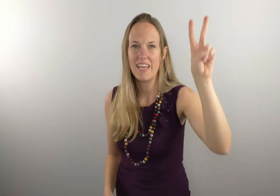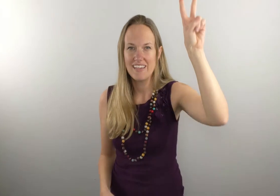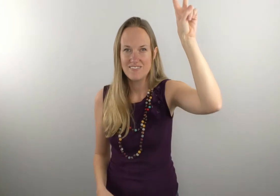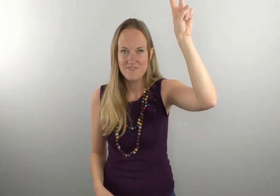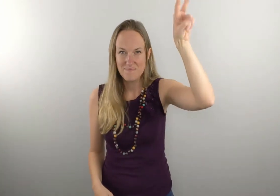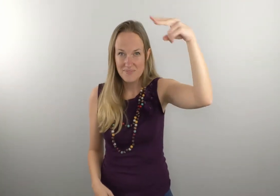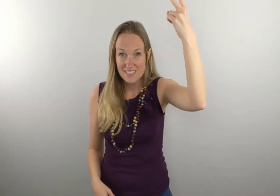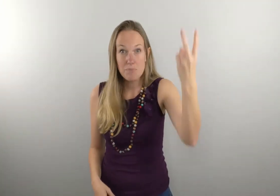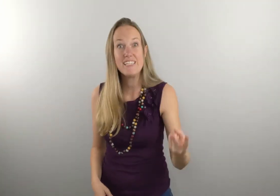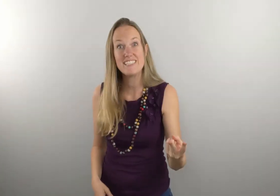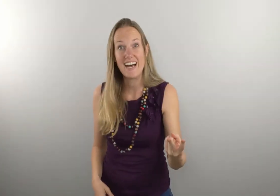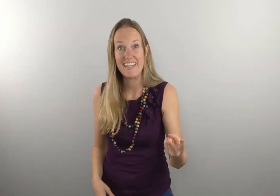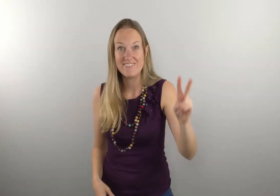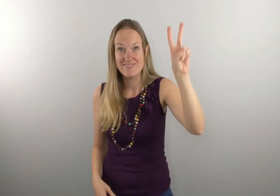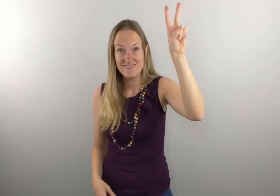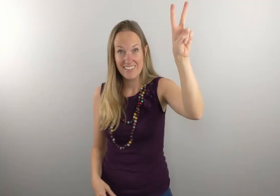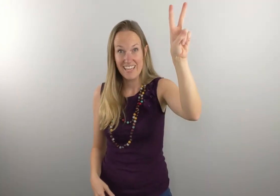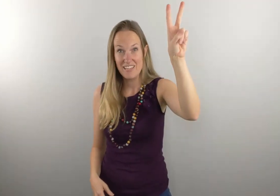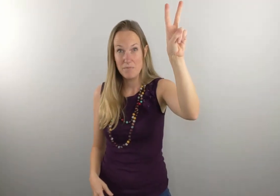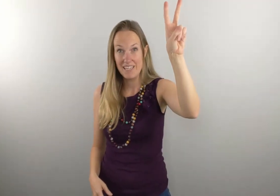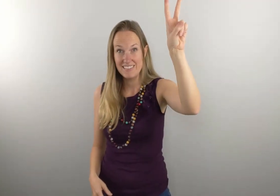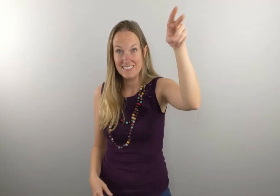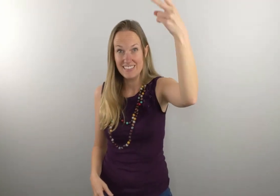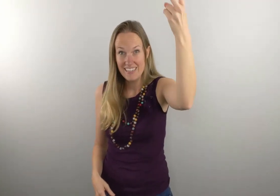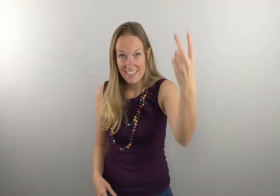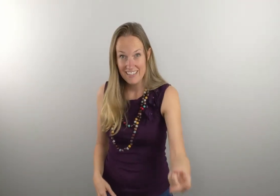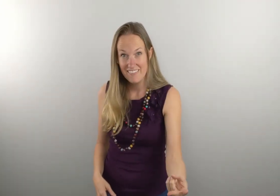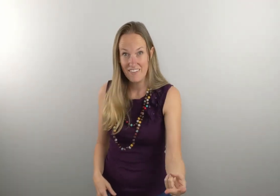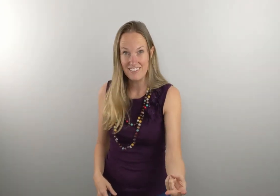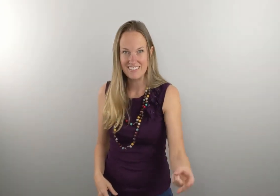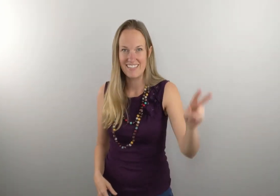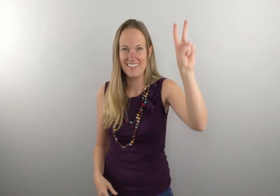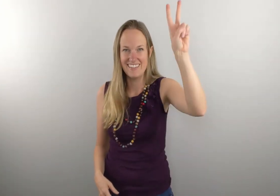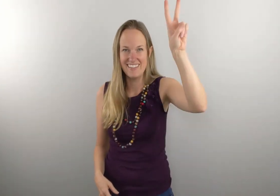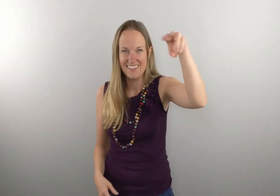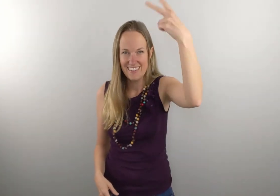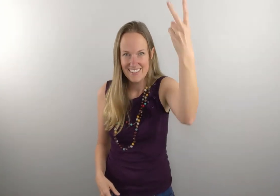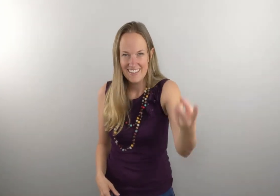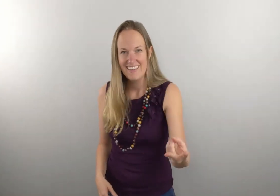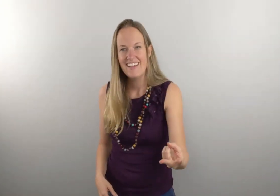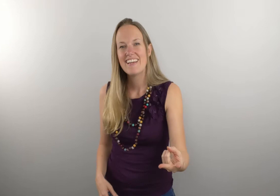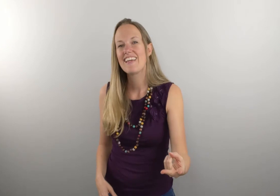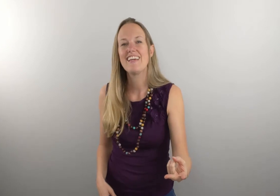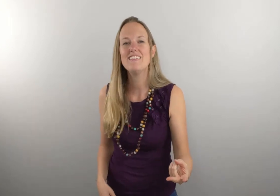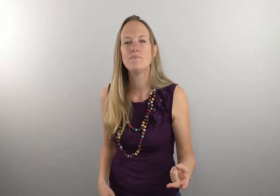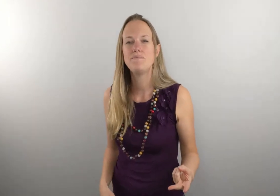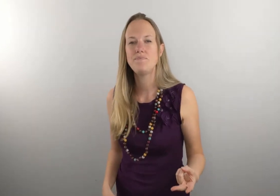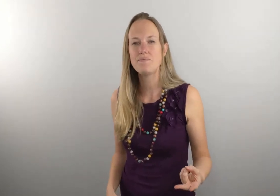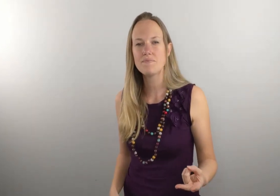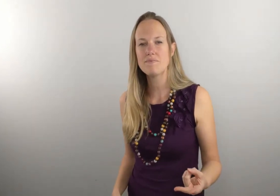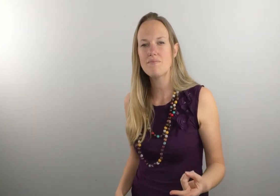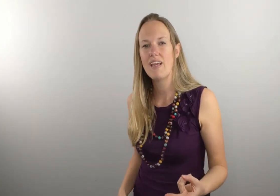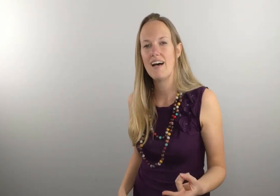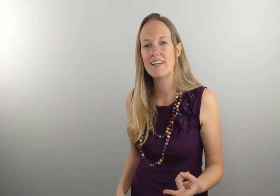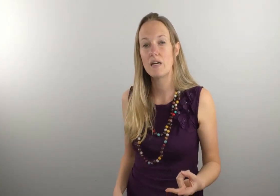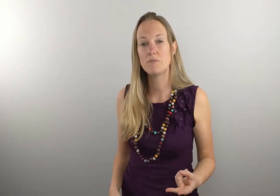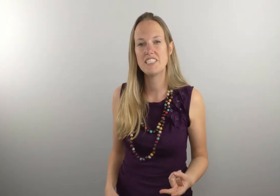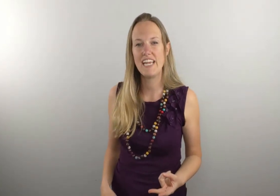okay? It's a peace sign, okay? Peace falls. Okay? Come shake